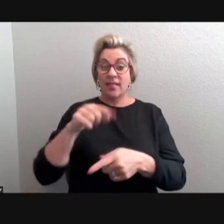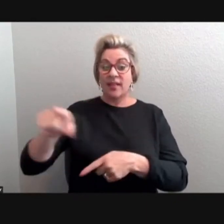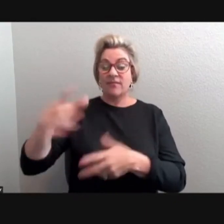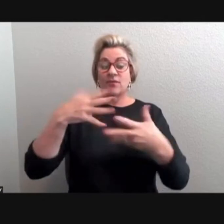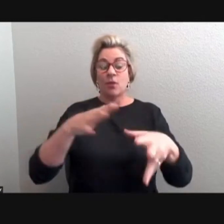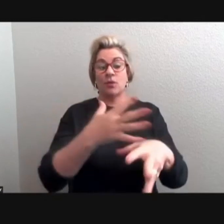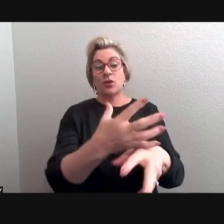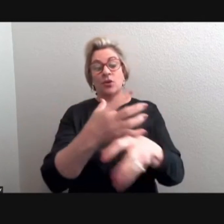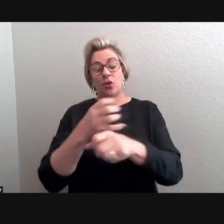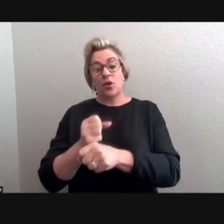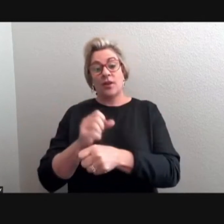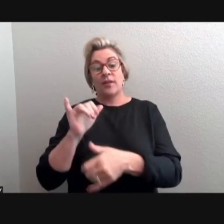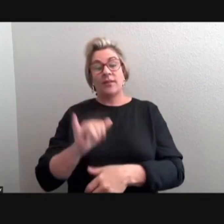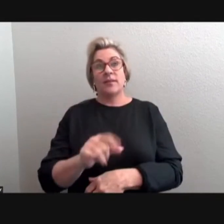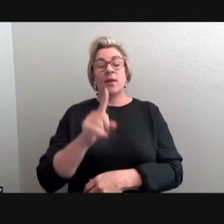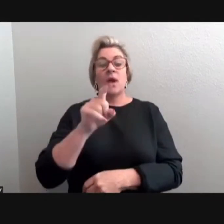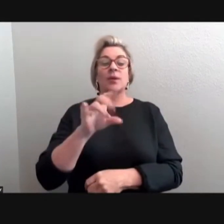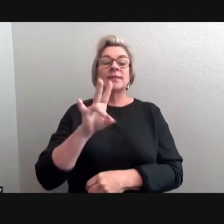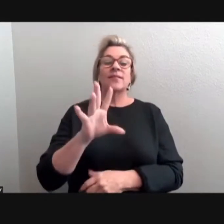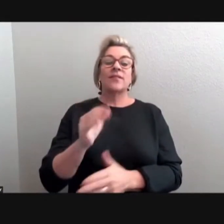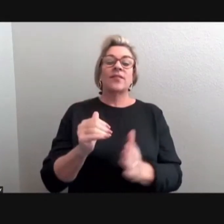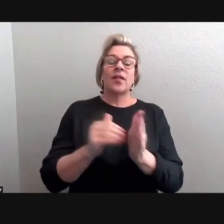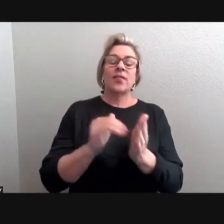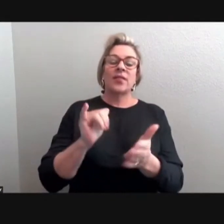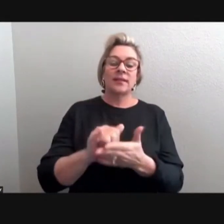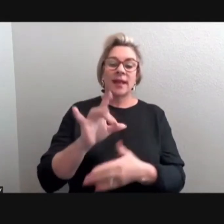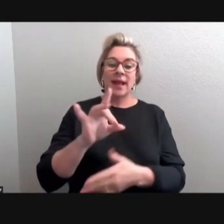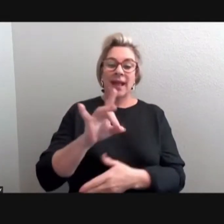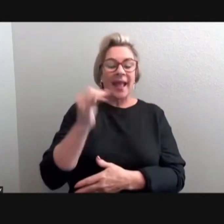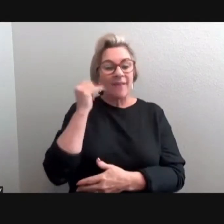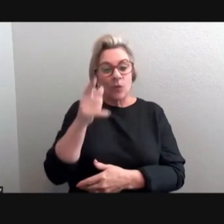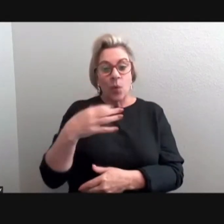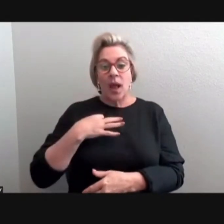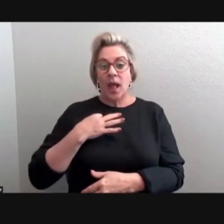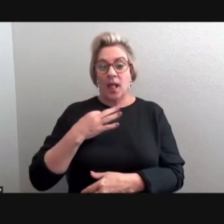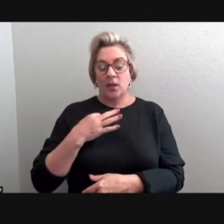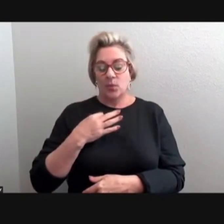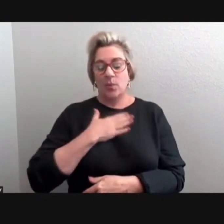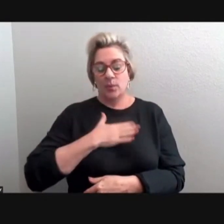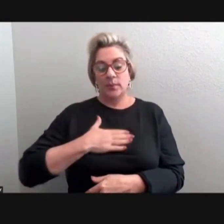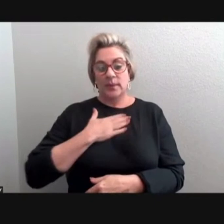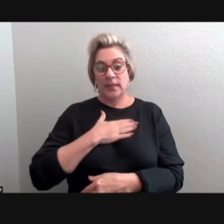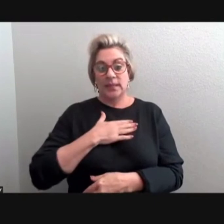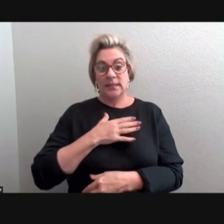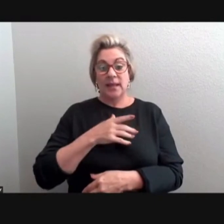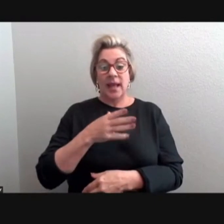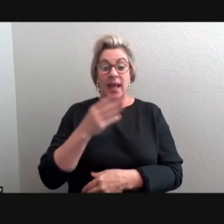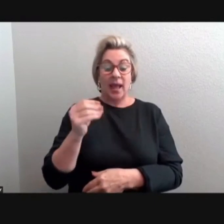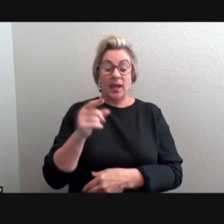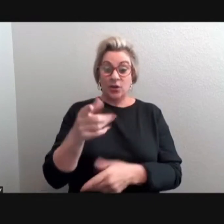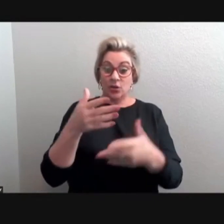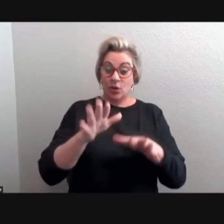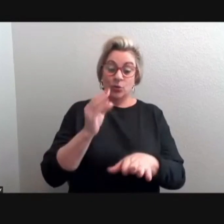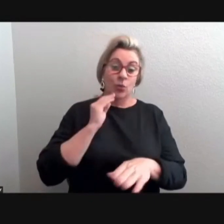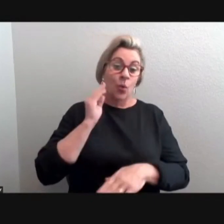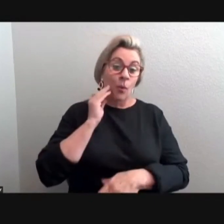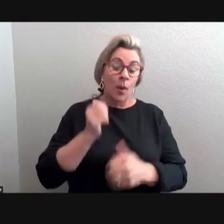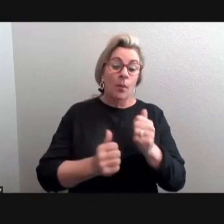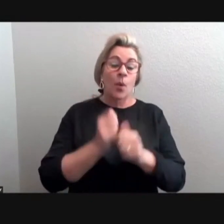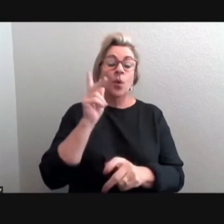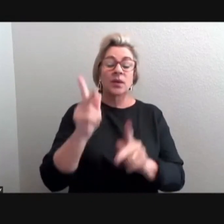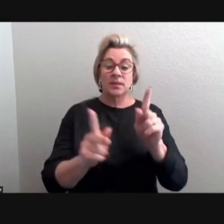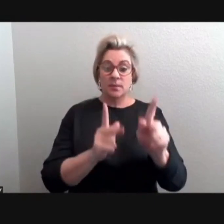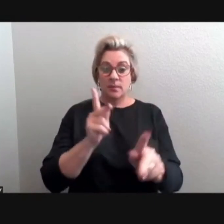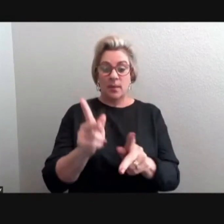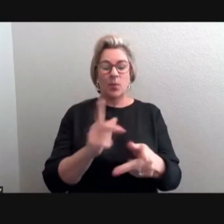about 175,000. That's 86. If you're eligible and you lost your home, and most folks are, it